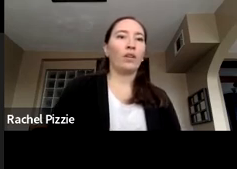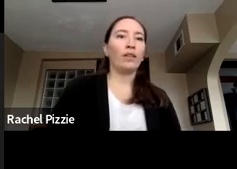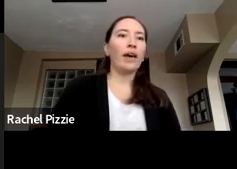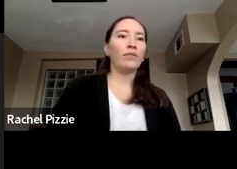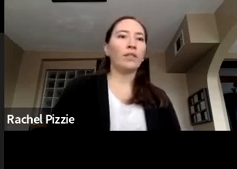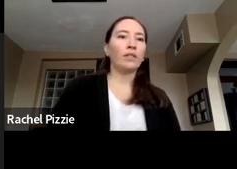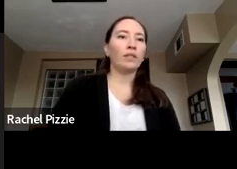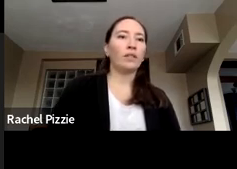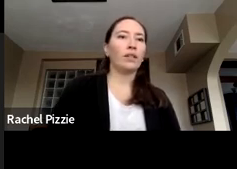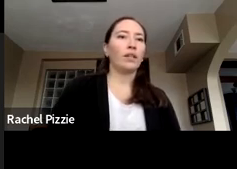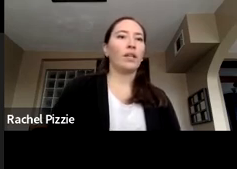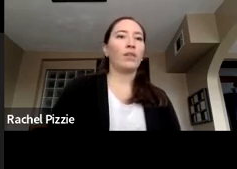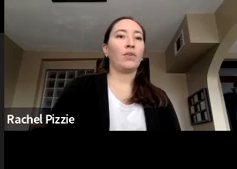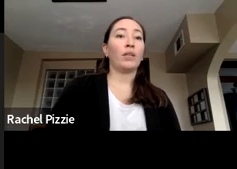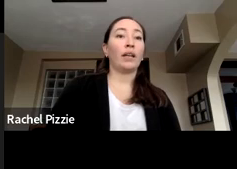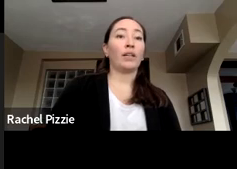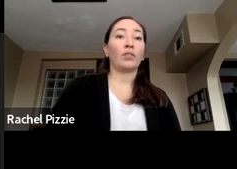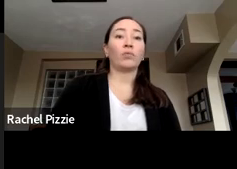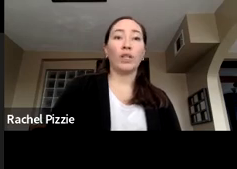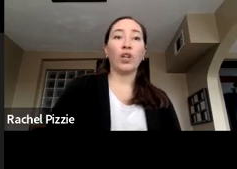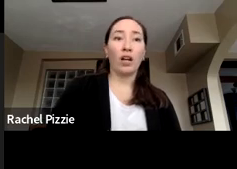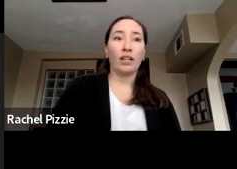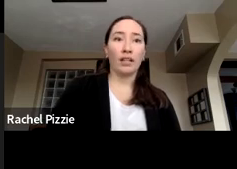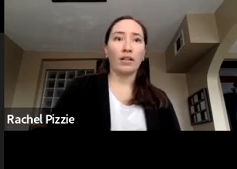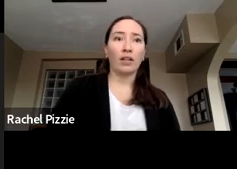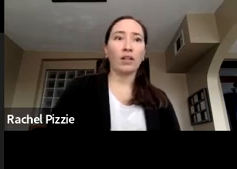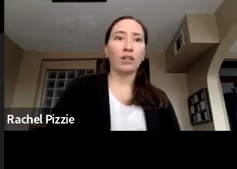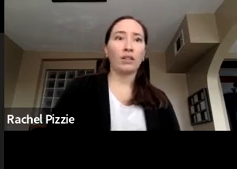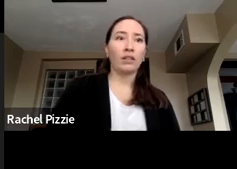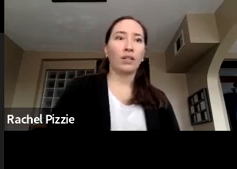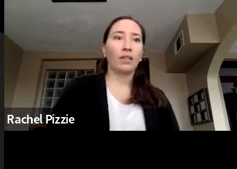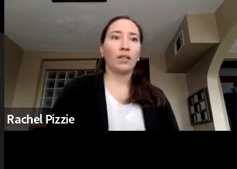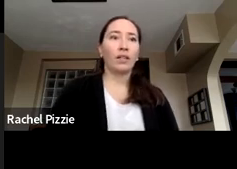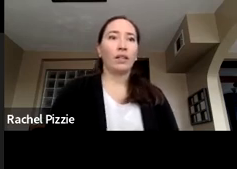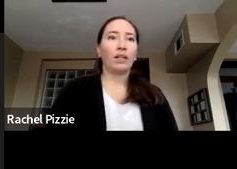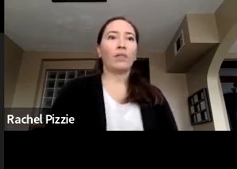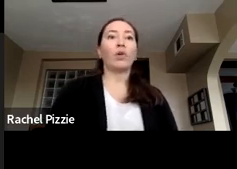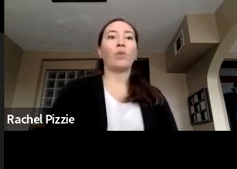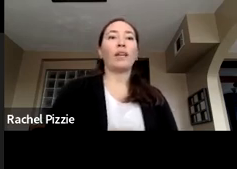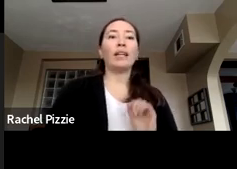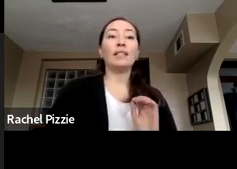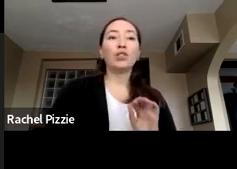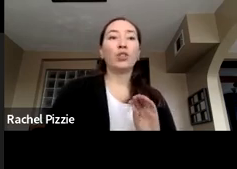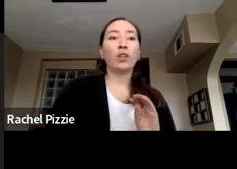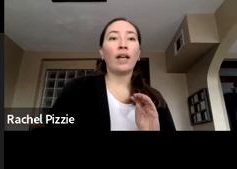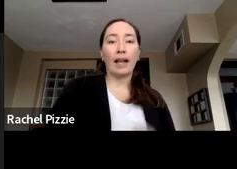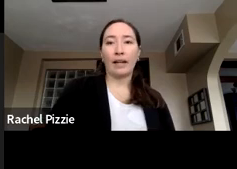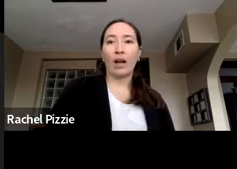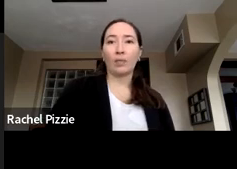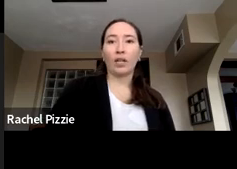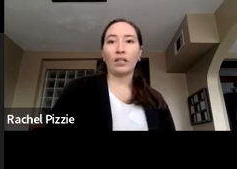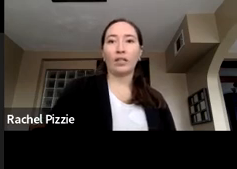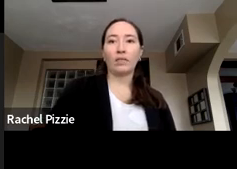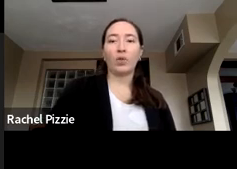Over here on the left, if you click Rich Content Editor, it will open additional